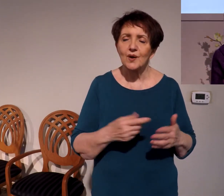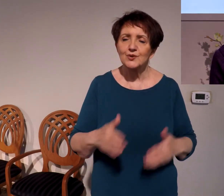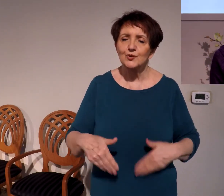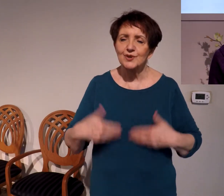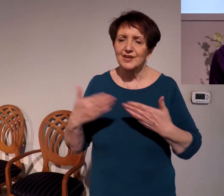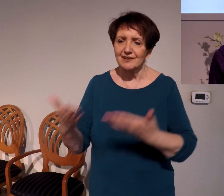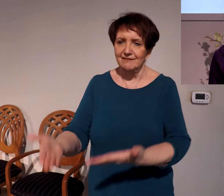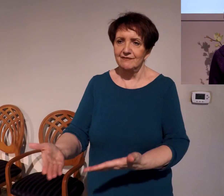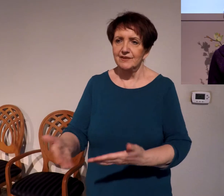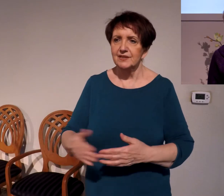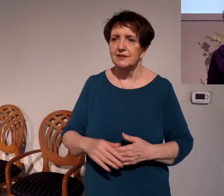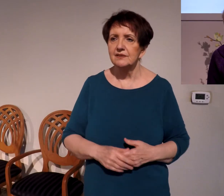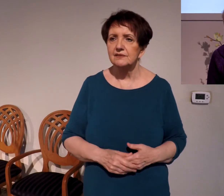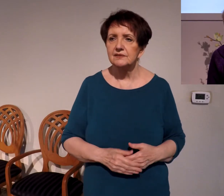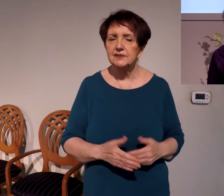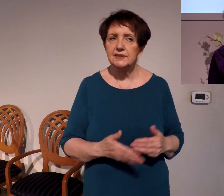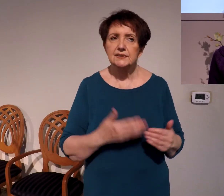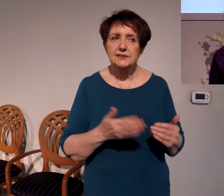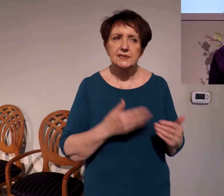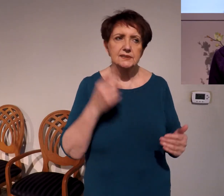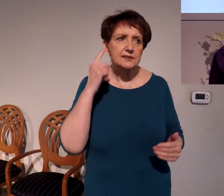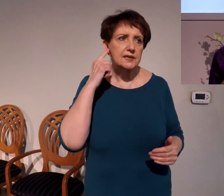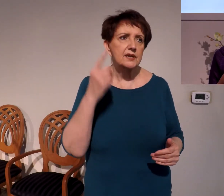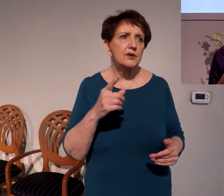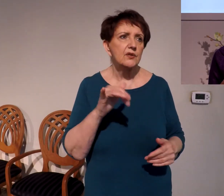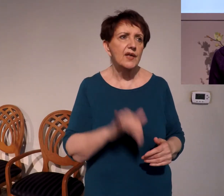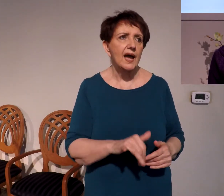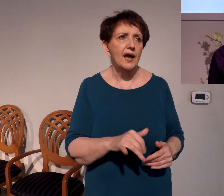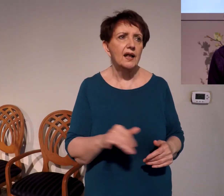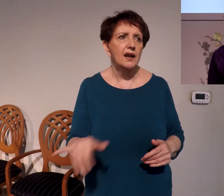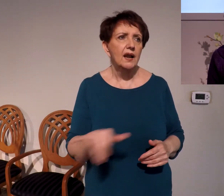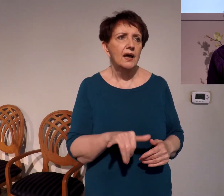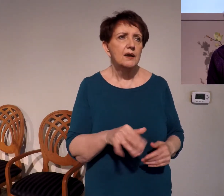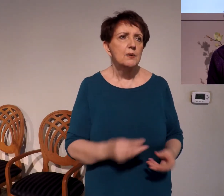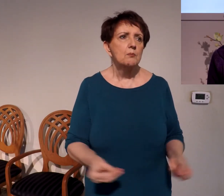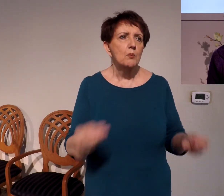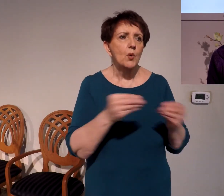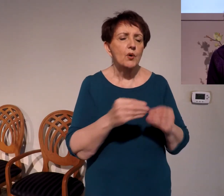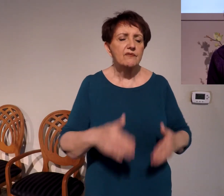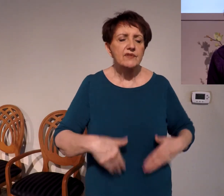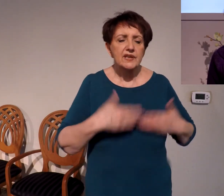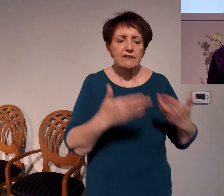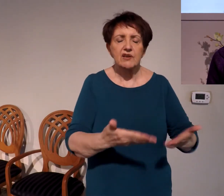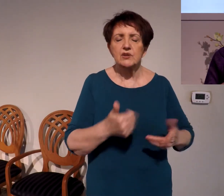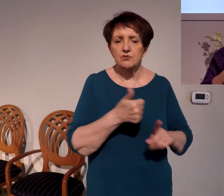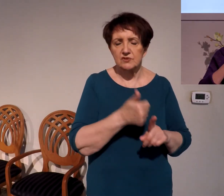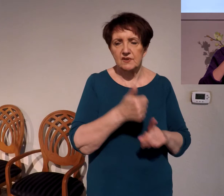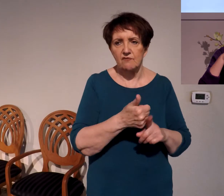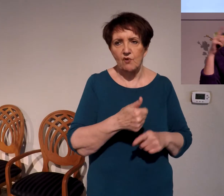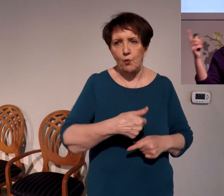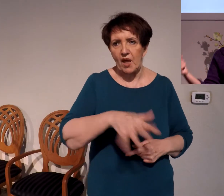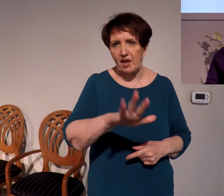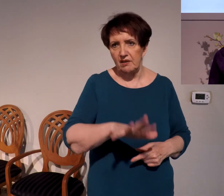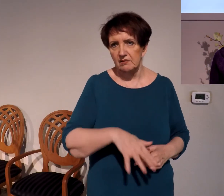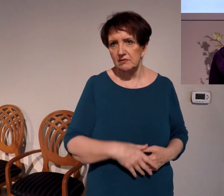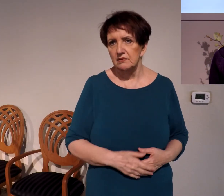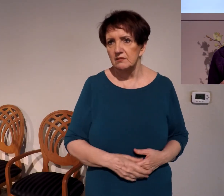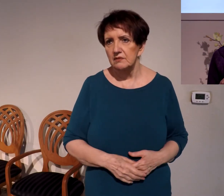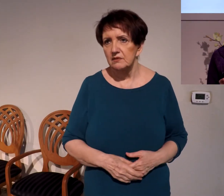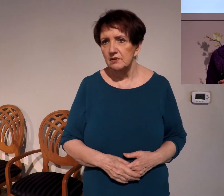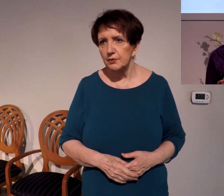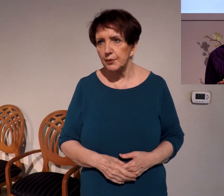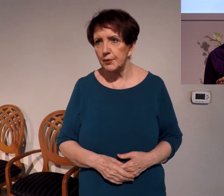And it's so easy to hear that as more of the giving ourselves away, which causes us not to take care